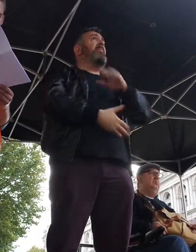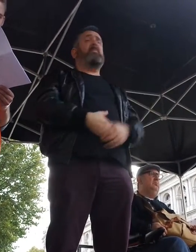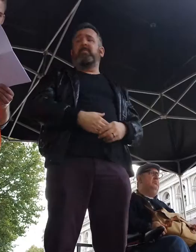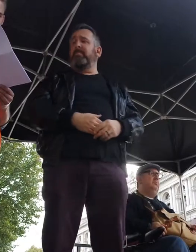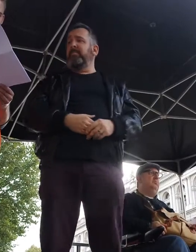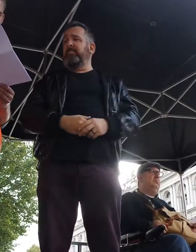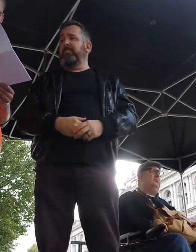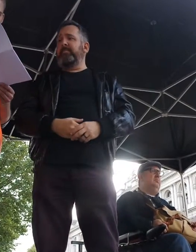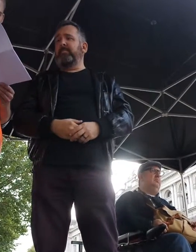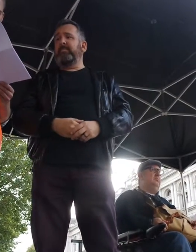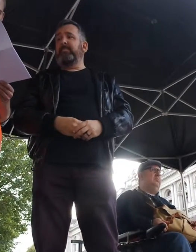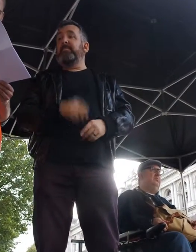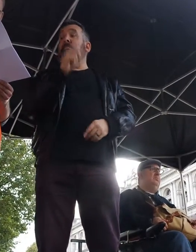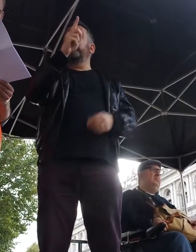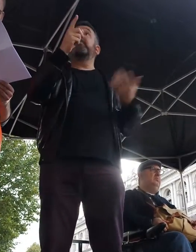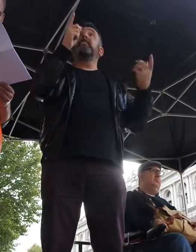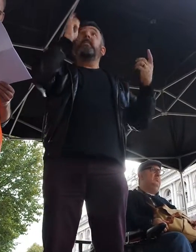Not to be able to dream diminishes your soul.